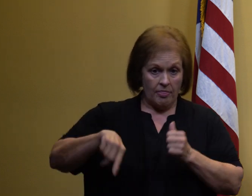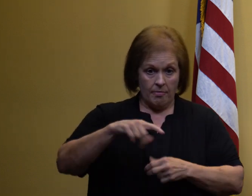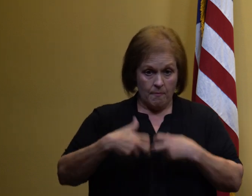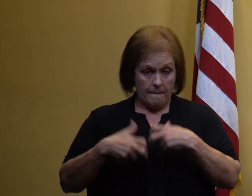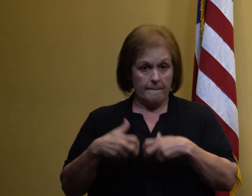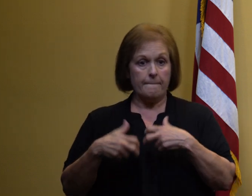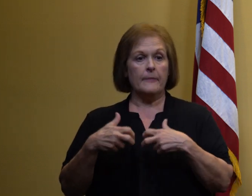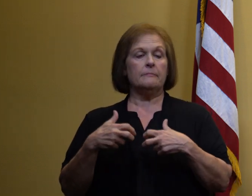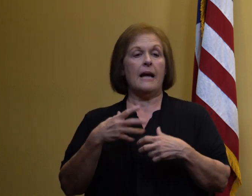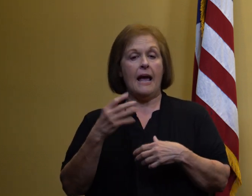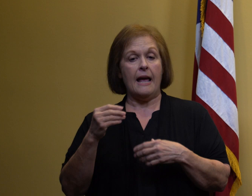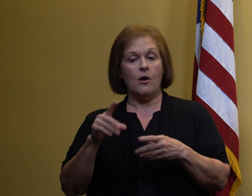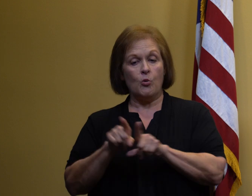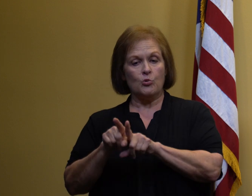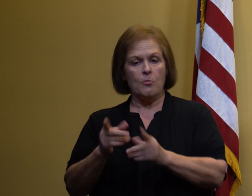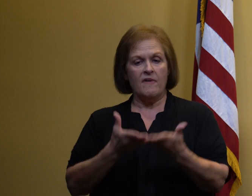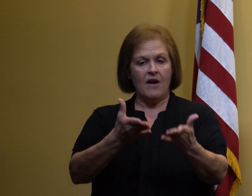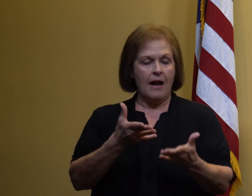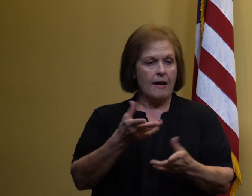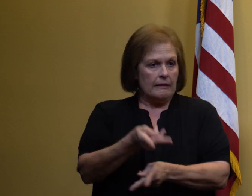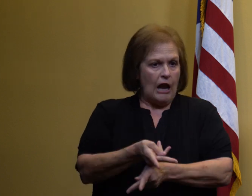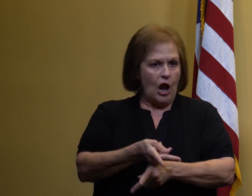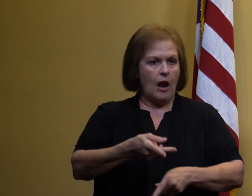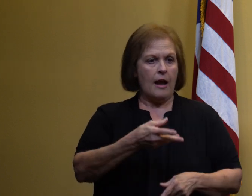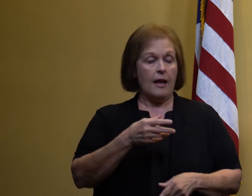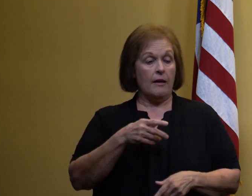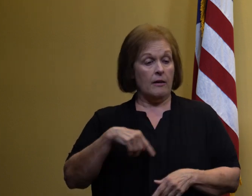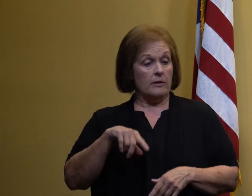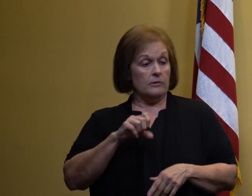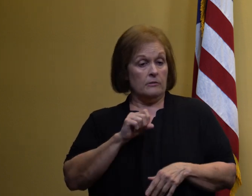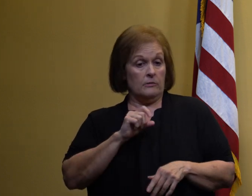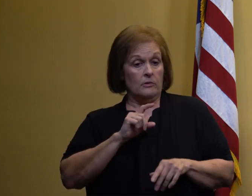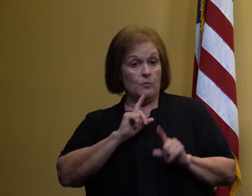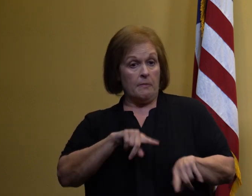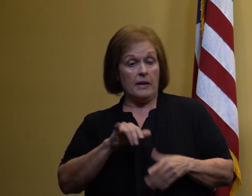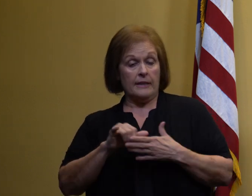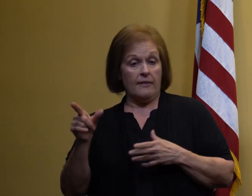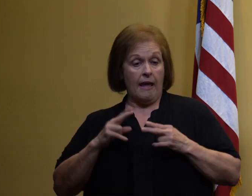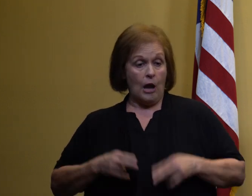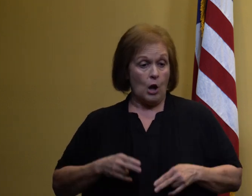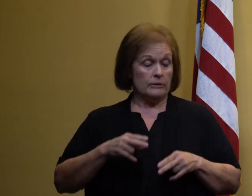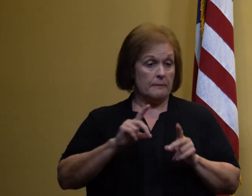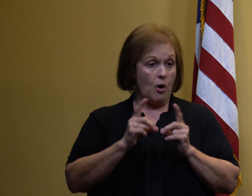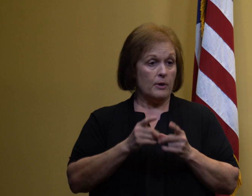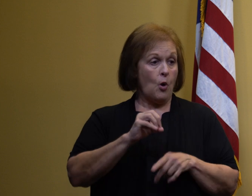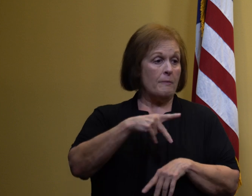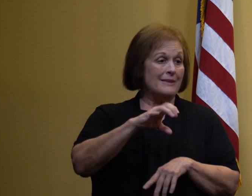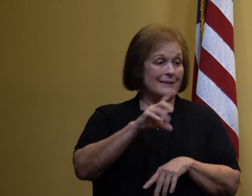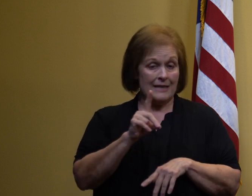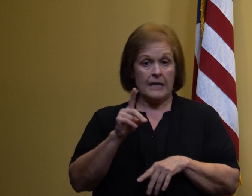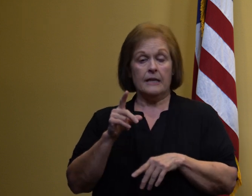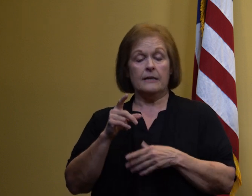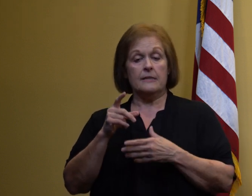efficient system of care. Again, the responses that I know the health department, even OPCD, just